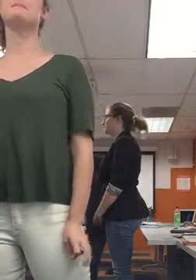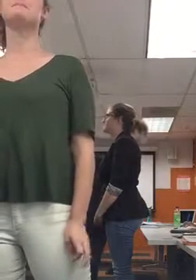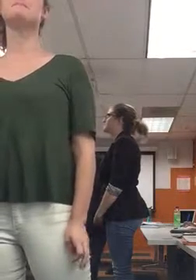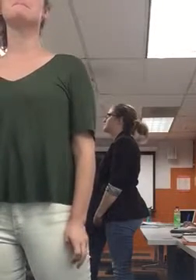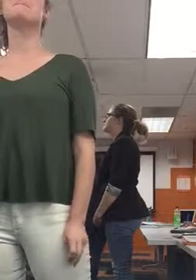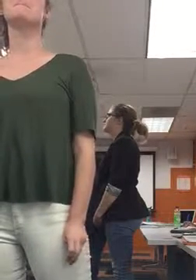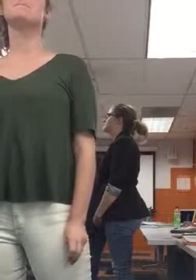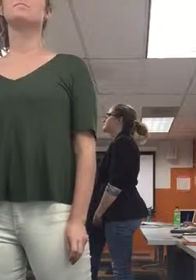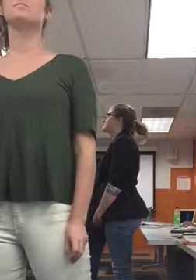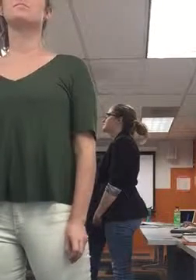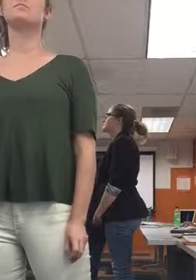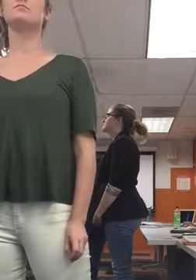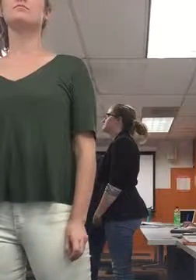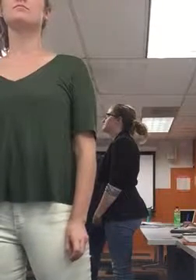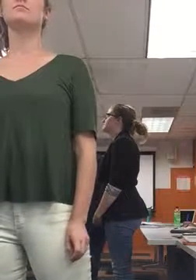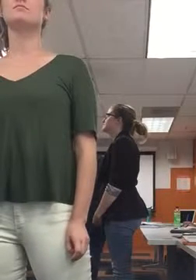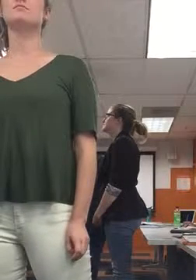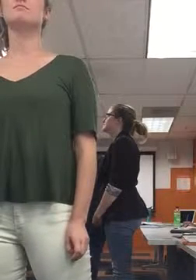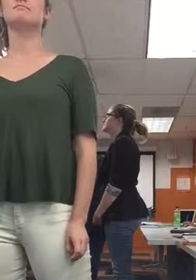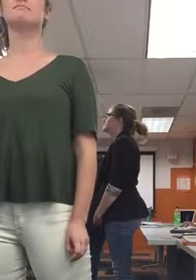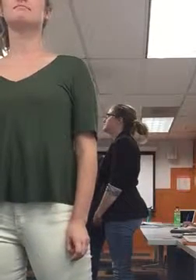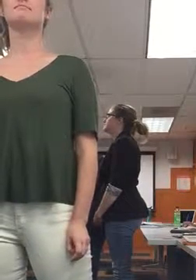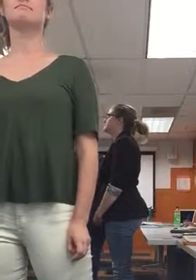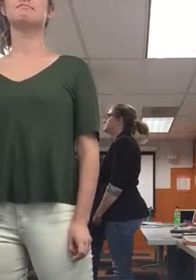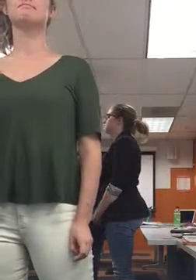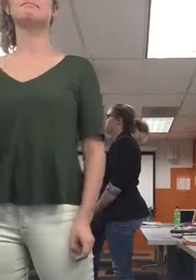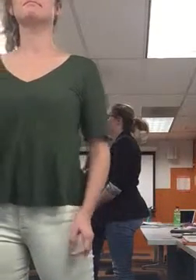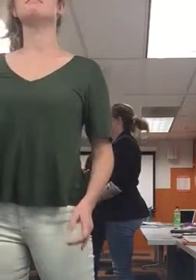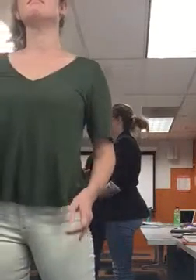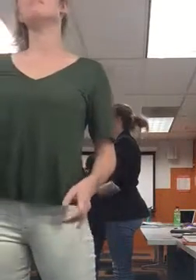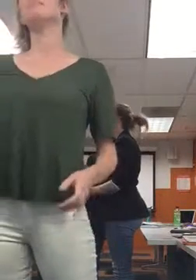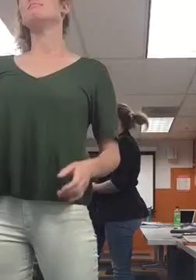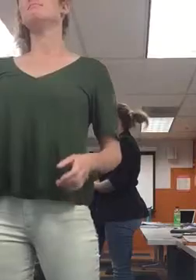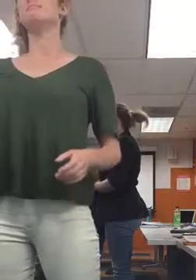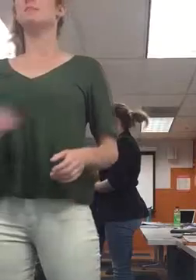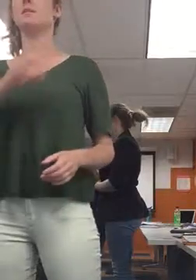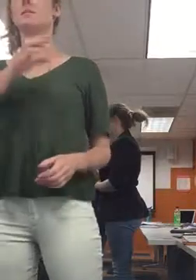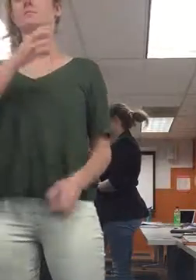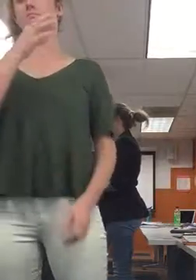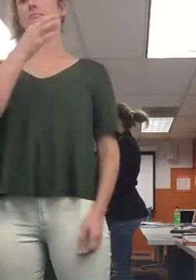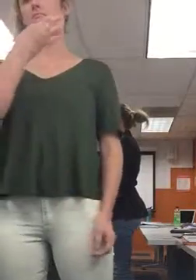buy automobiles.